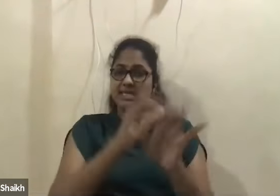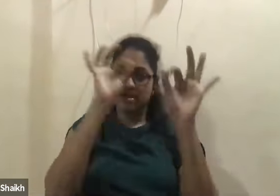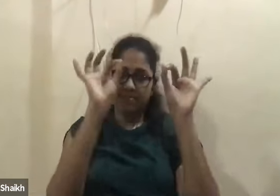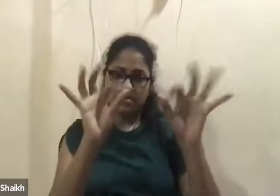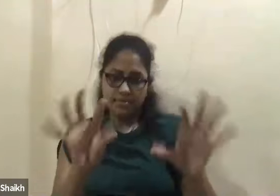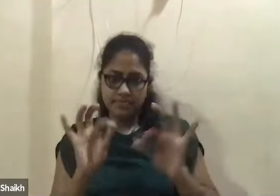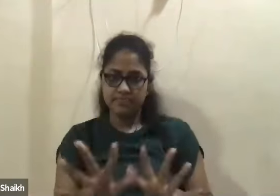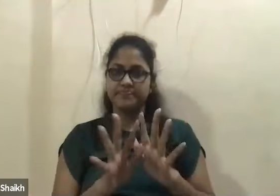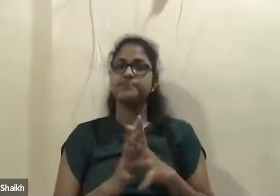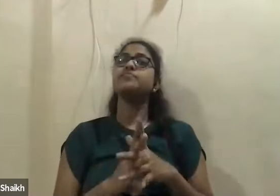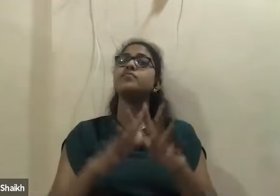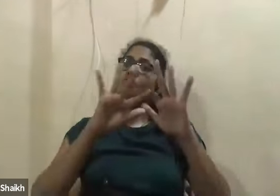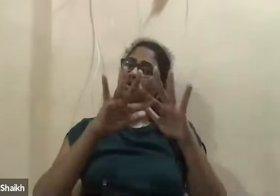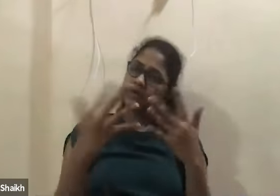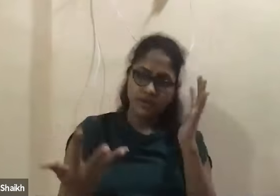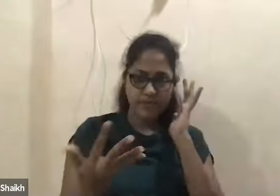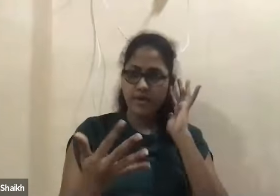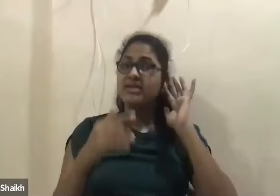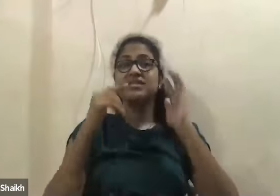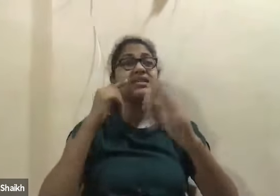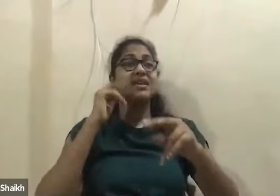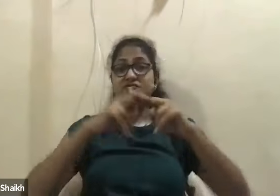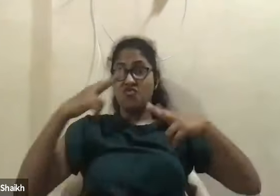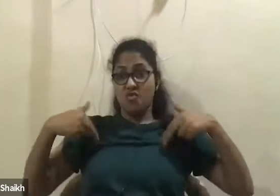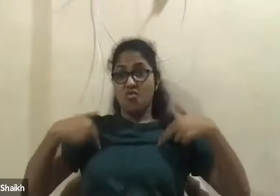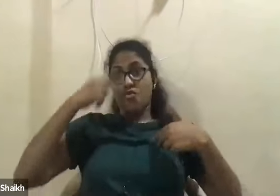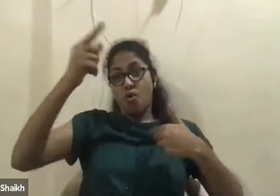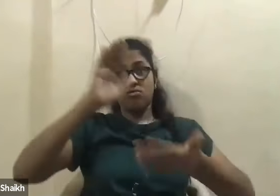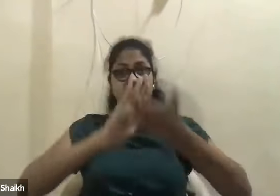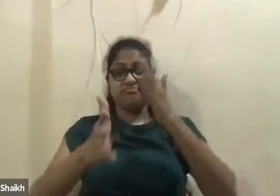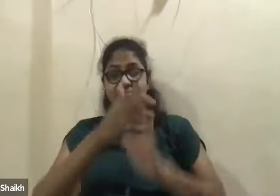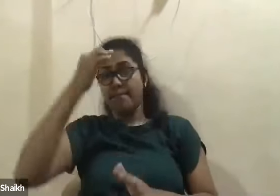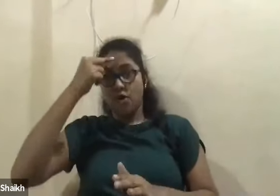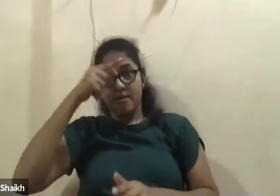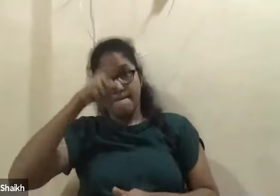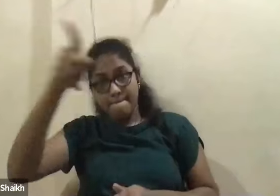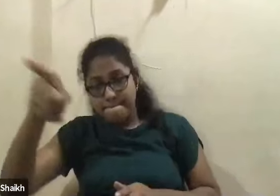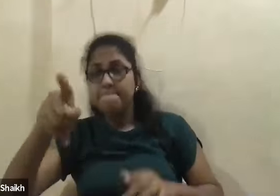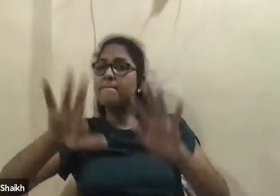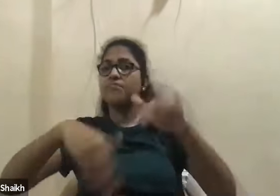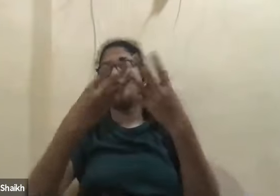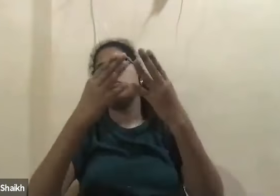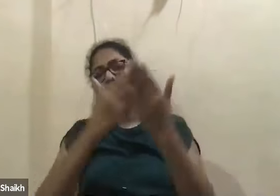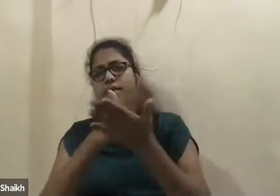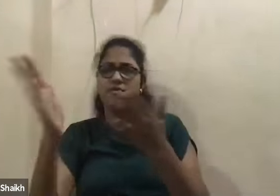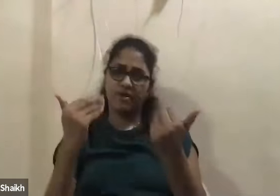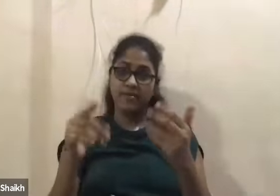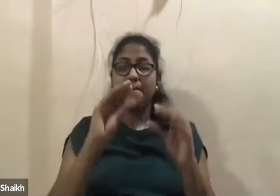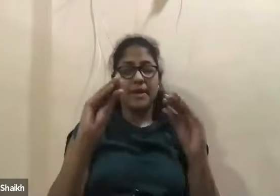if somebody challenges it in the court, then he can be removed. But it's always better to have a specific